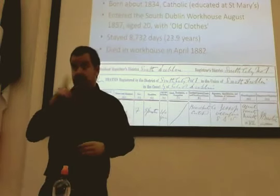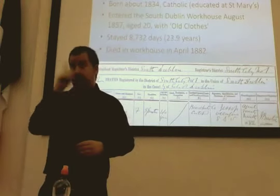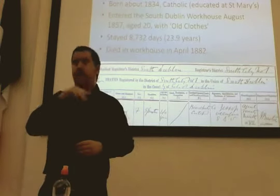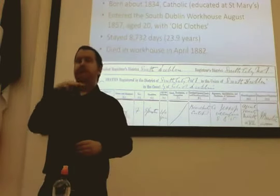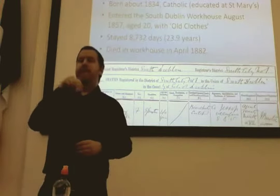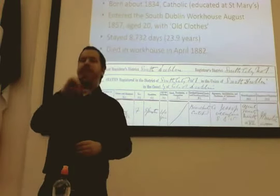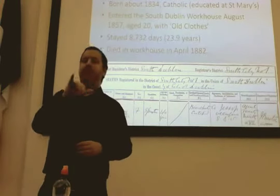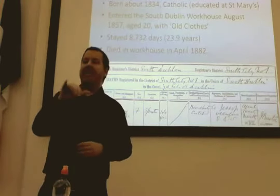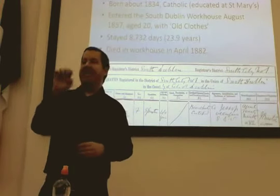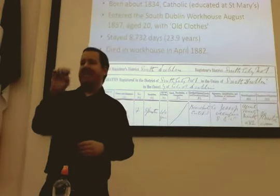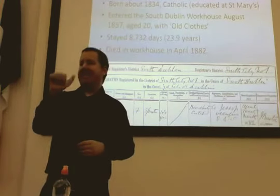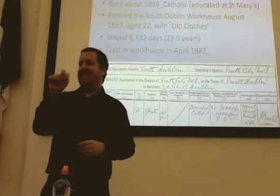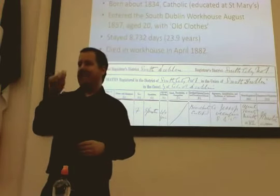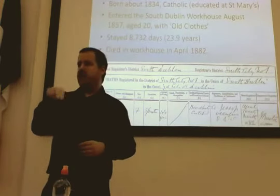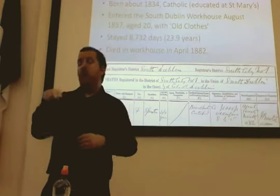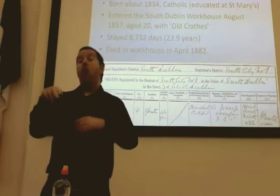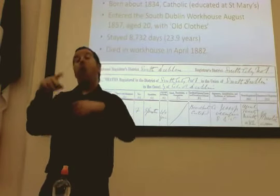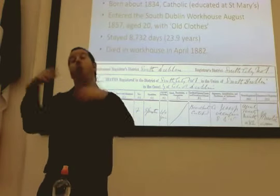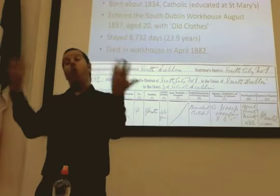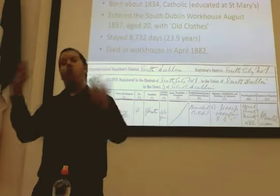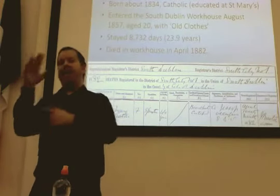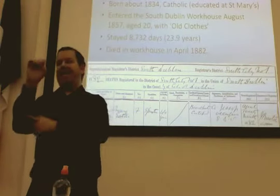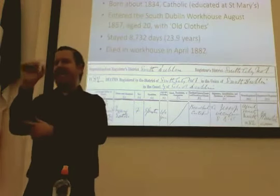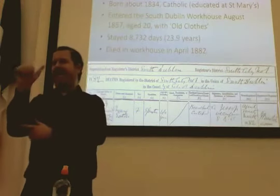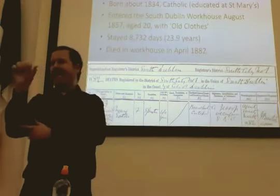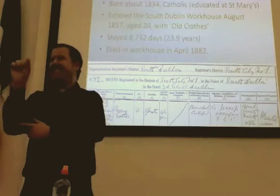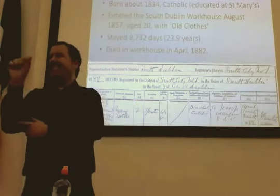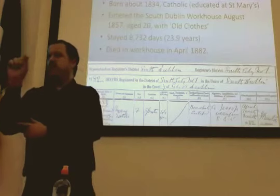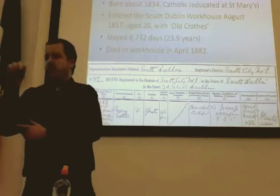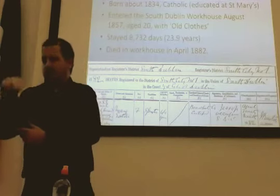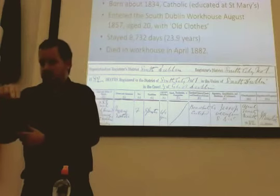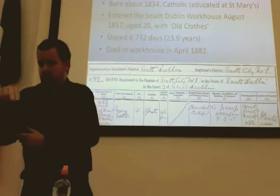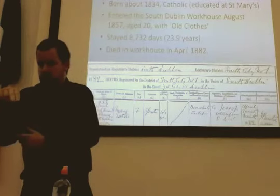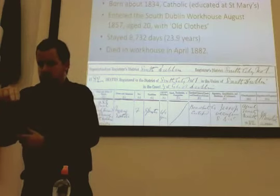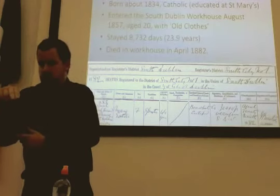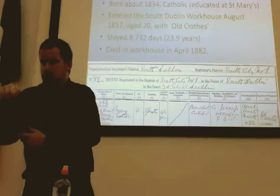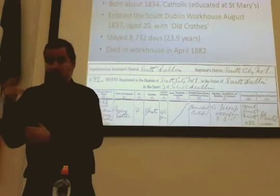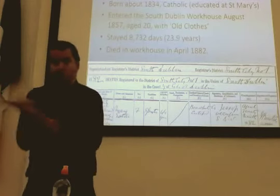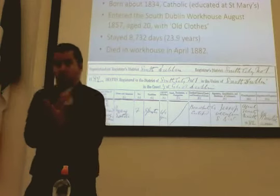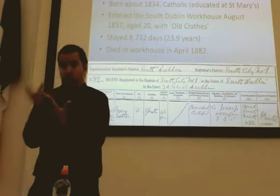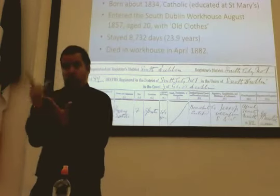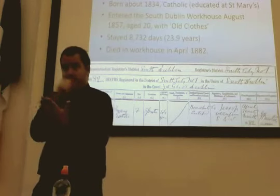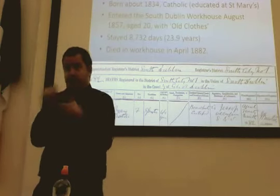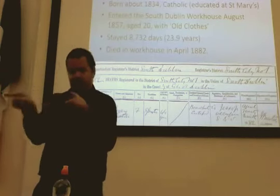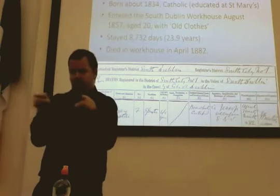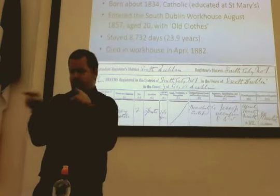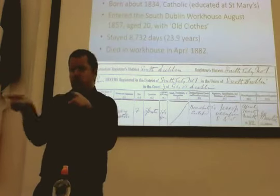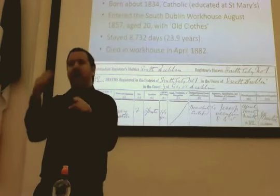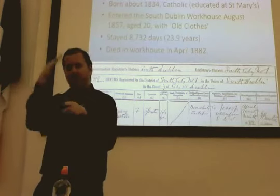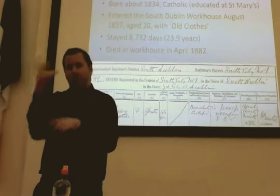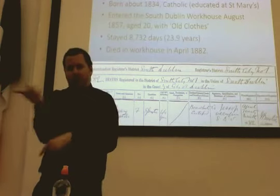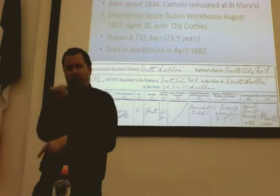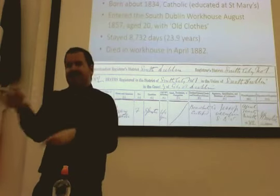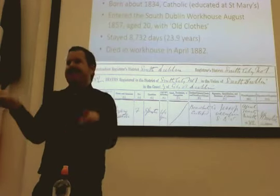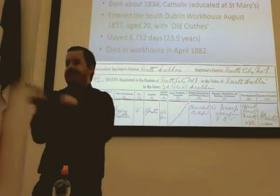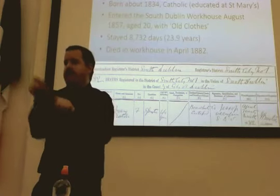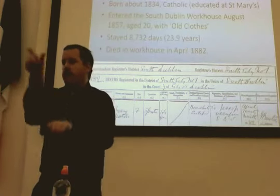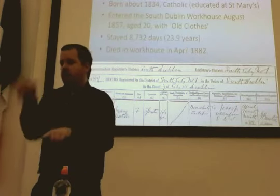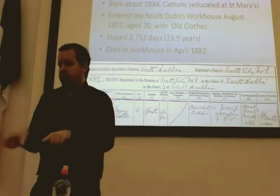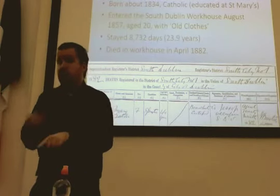So this is a deaf woman, Mary Eaton, or Easton. Both names occur, but I know they're actually